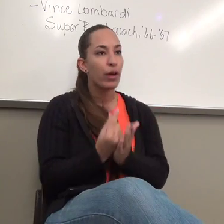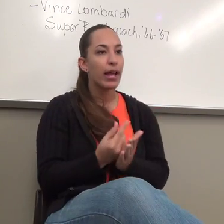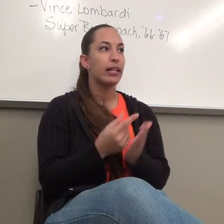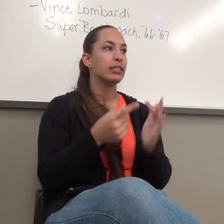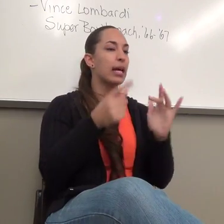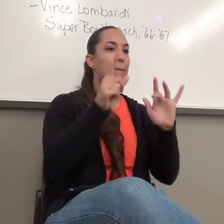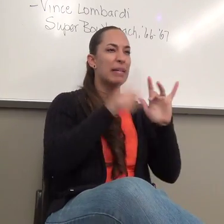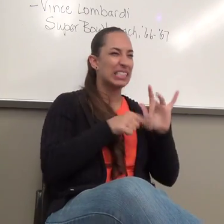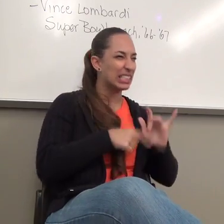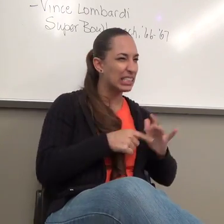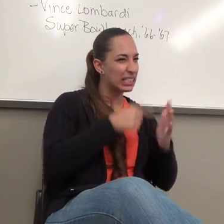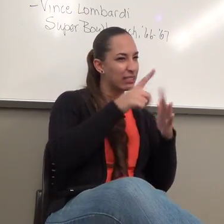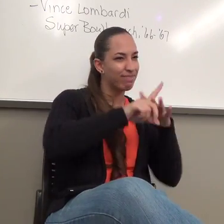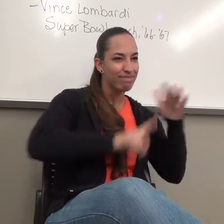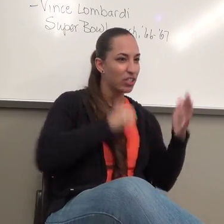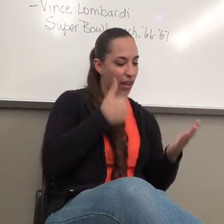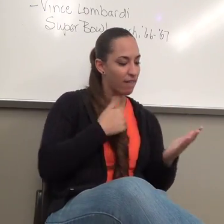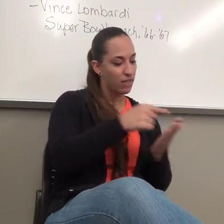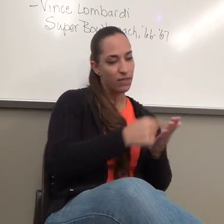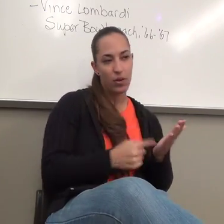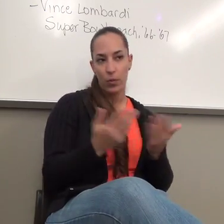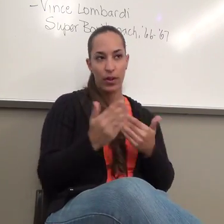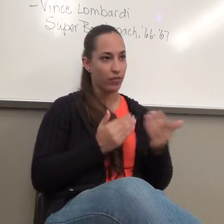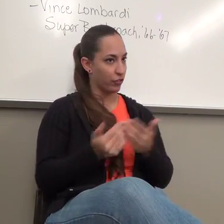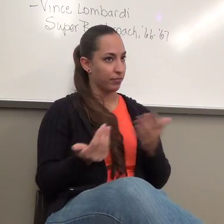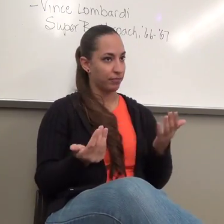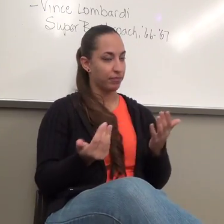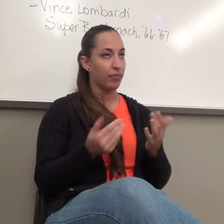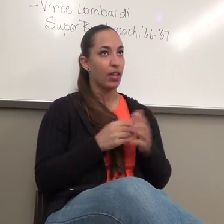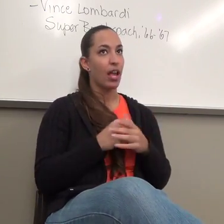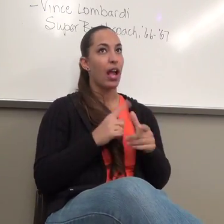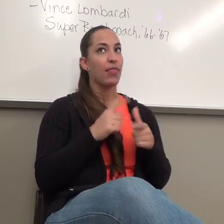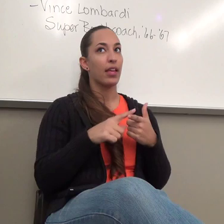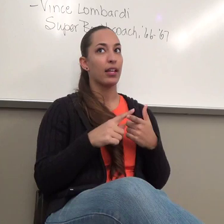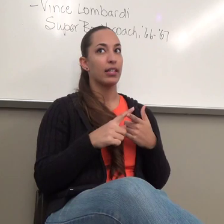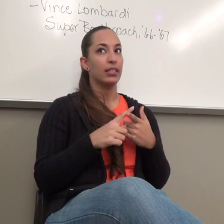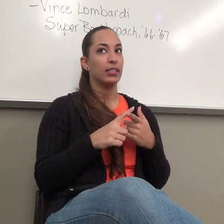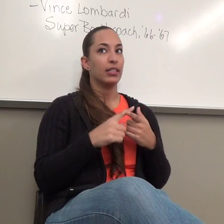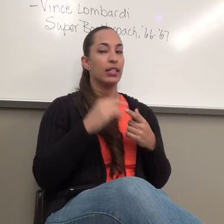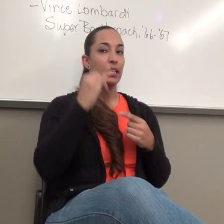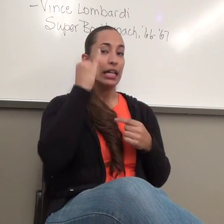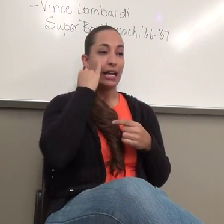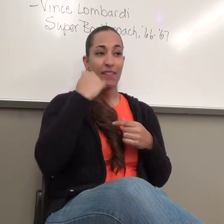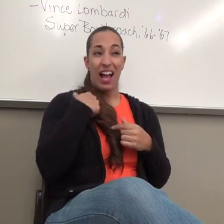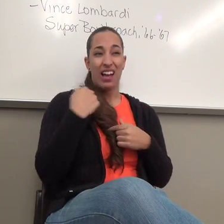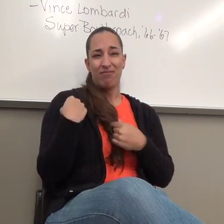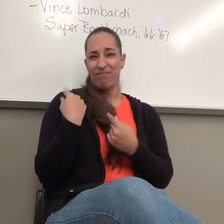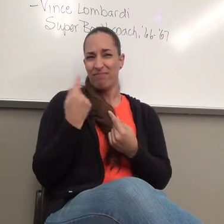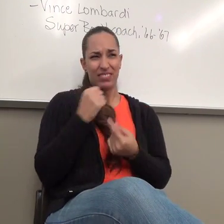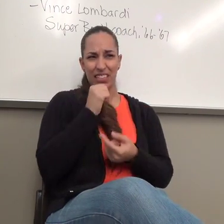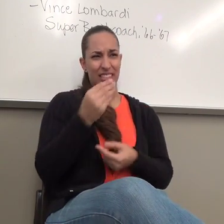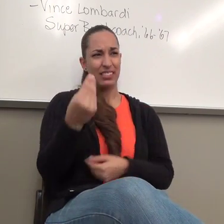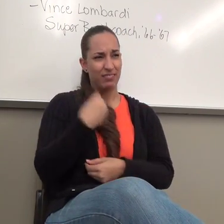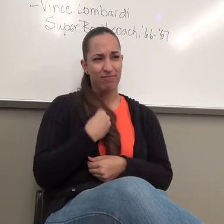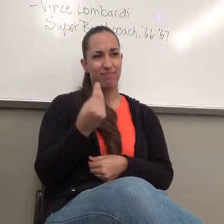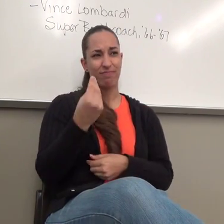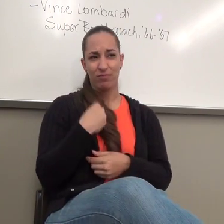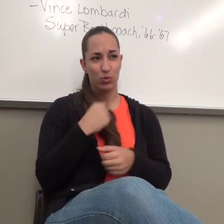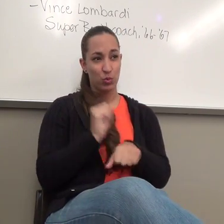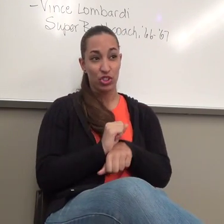301s is if I haven't been getting work from you, you need to have an